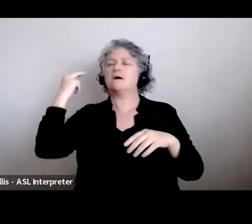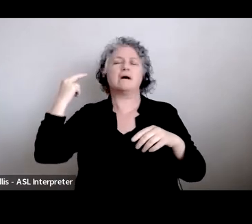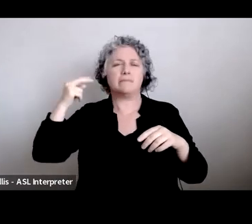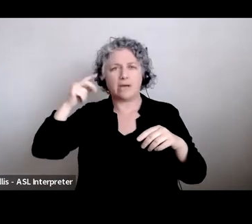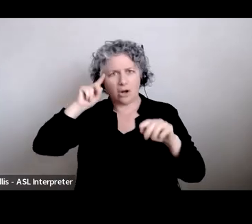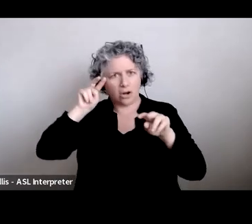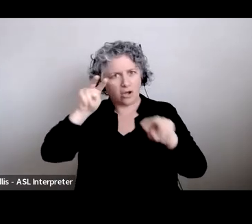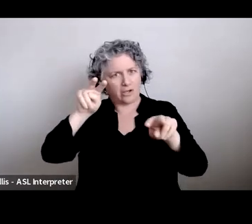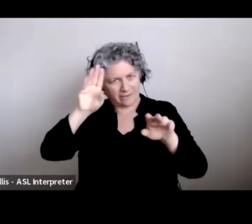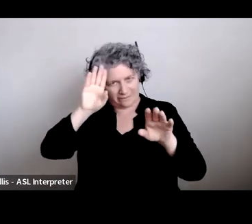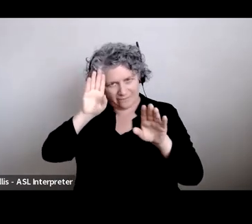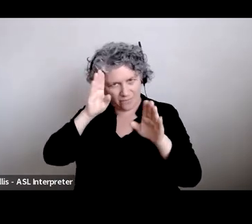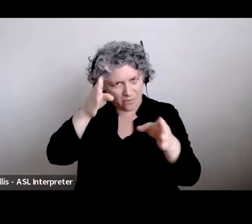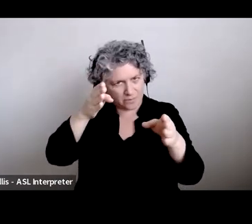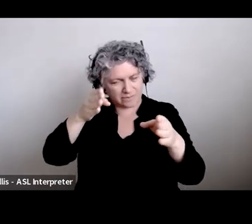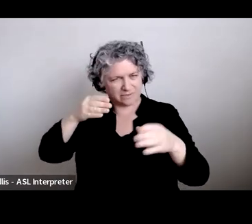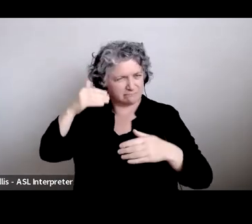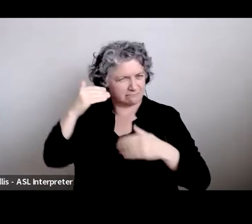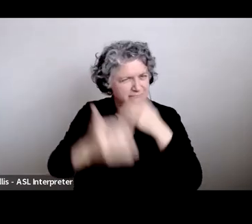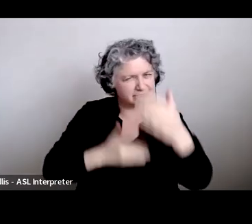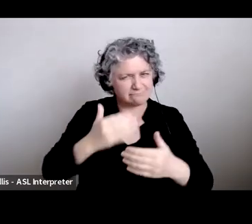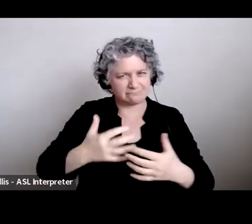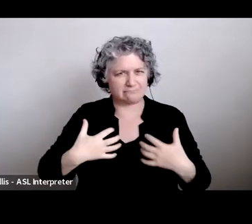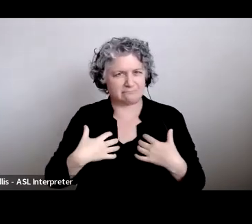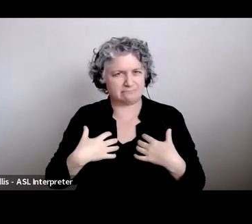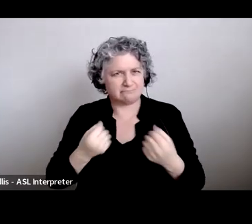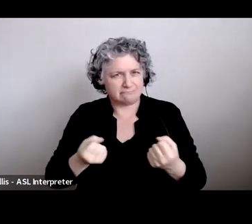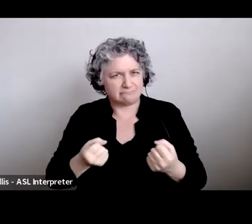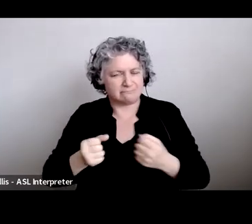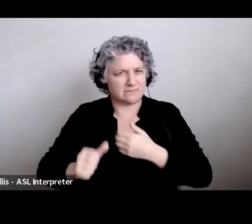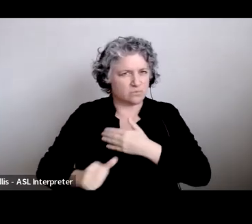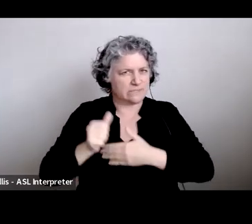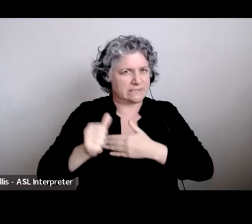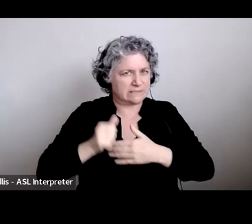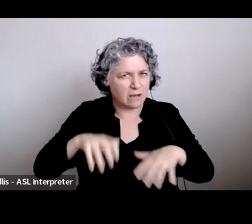of continuously taking a risk. Yeah.